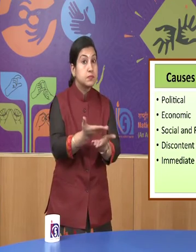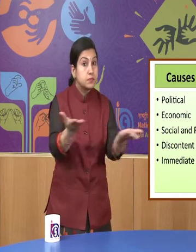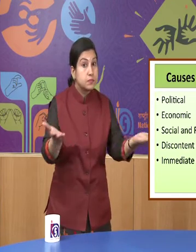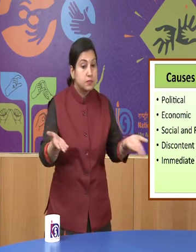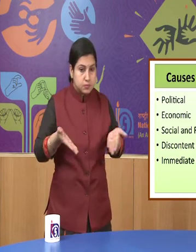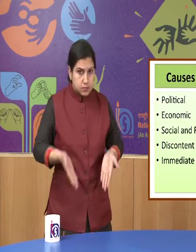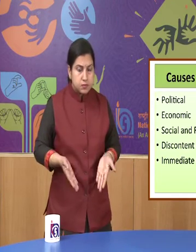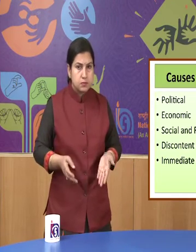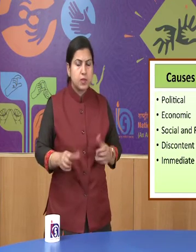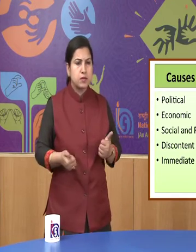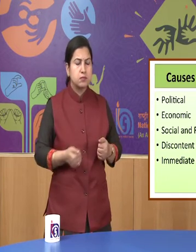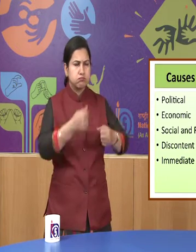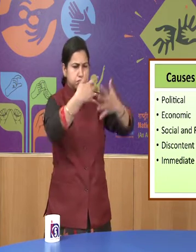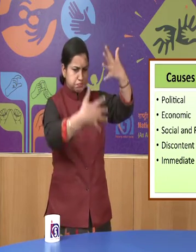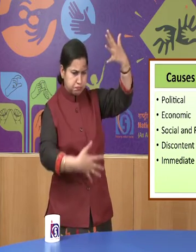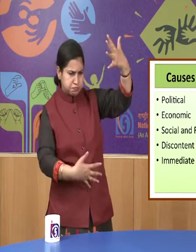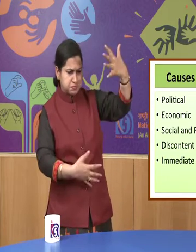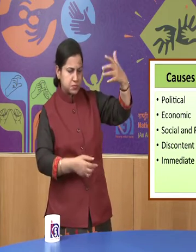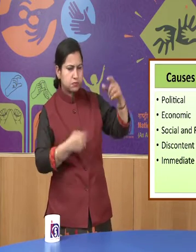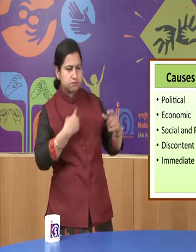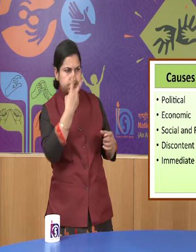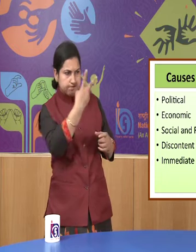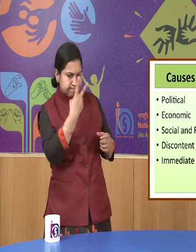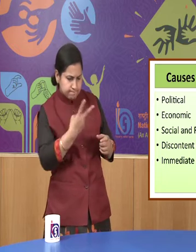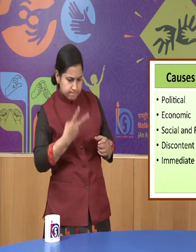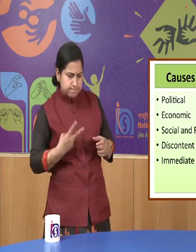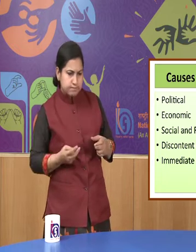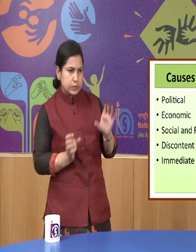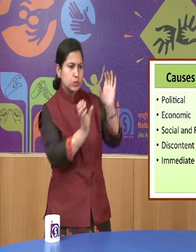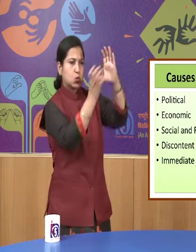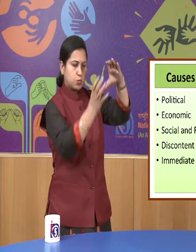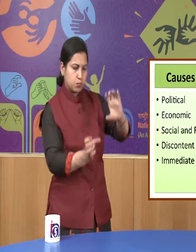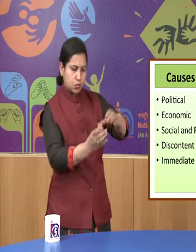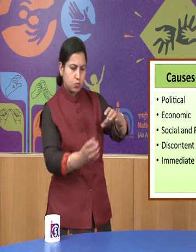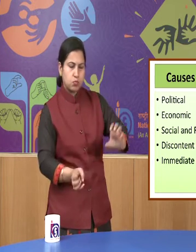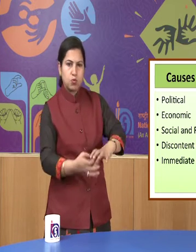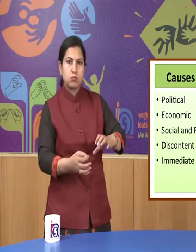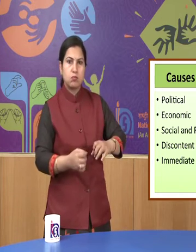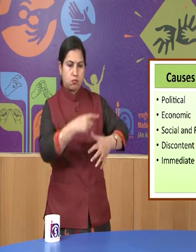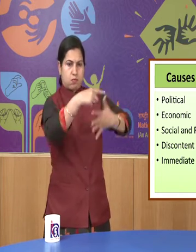Learners, we can divide these causes into 5 categories.